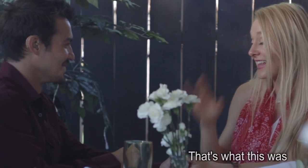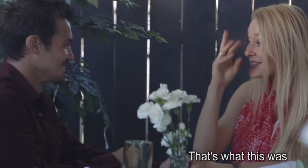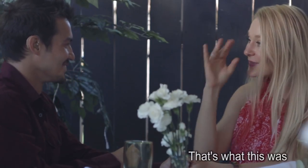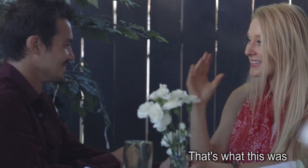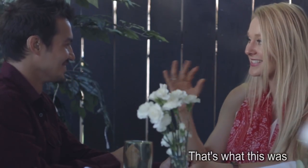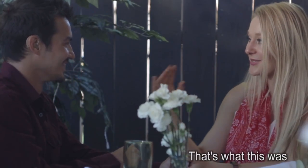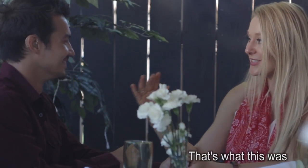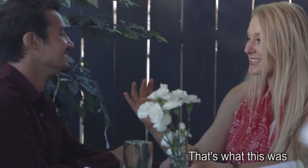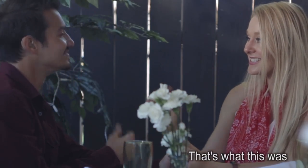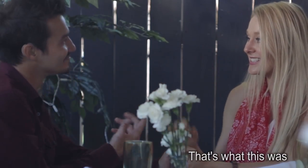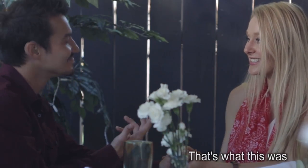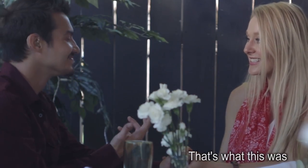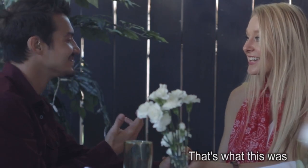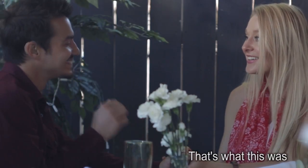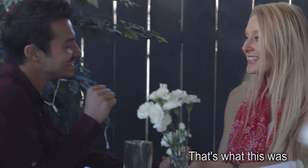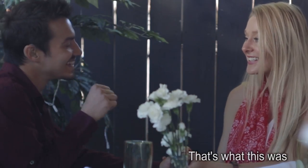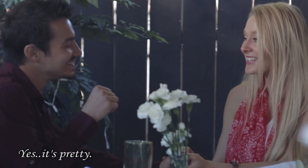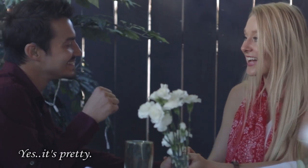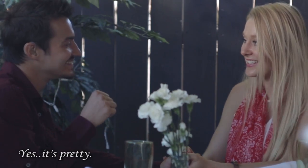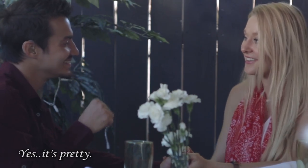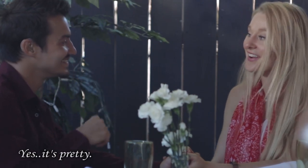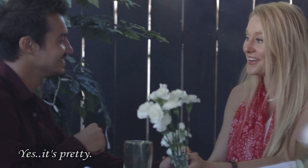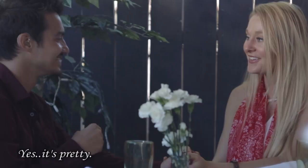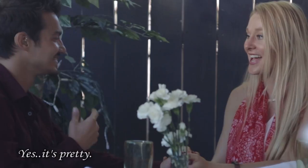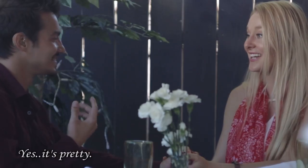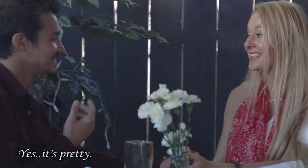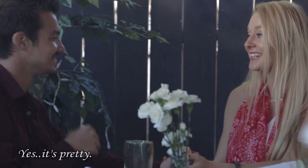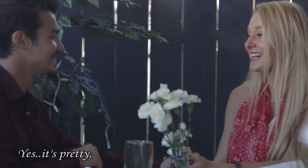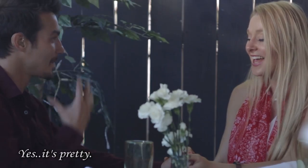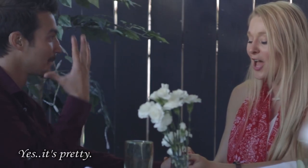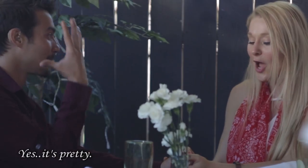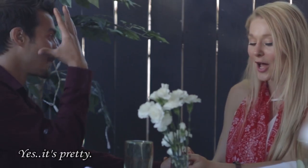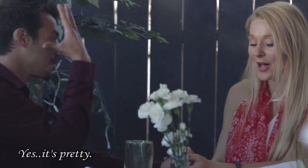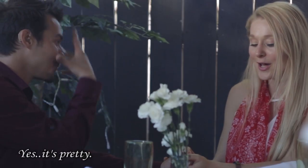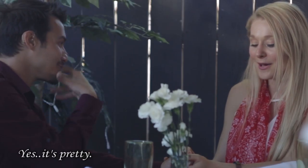That's what this was. Kind of. Okay.